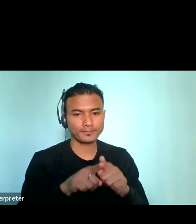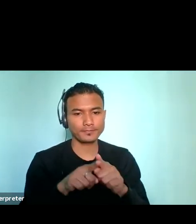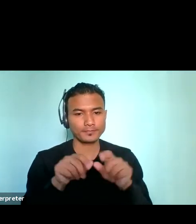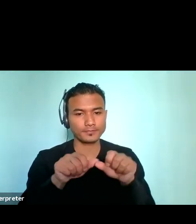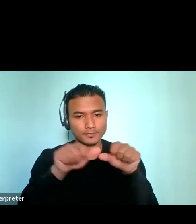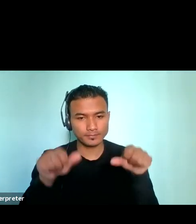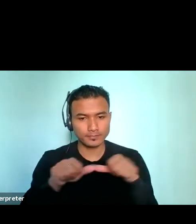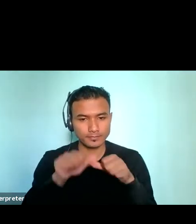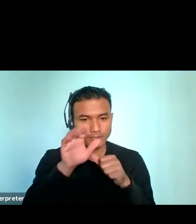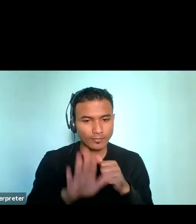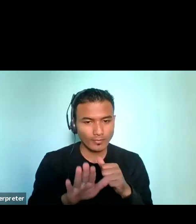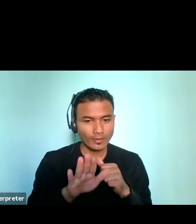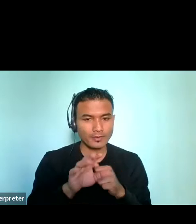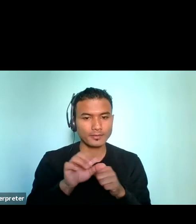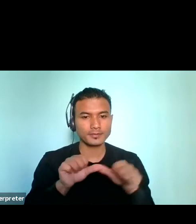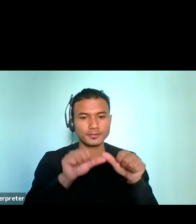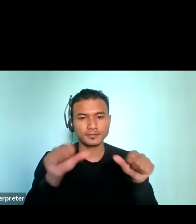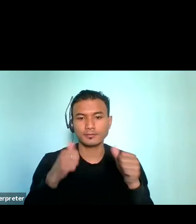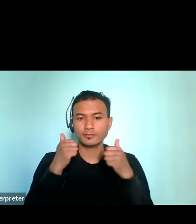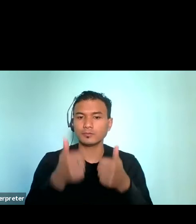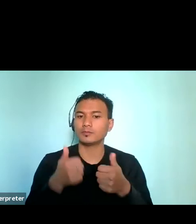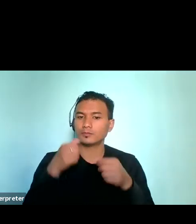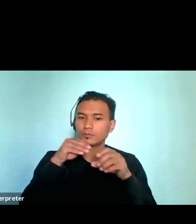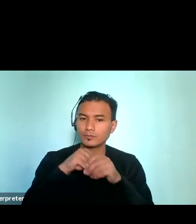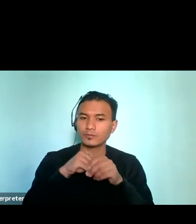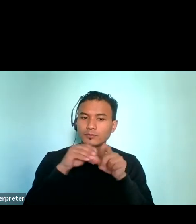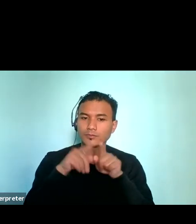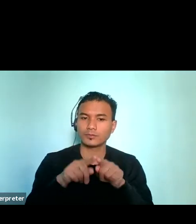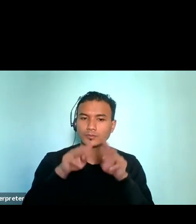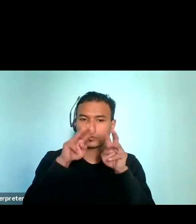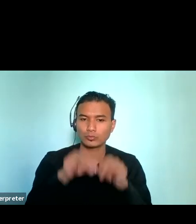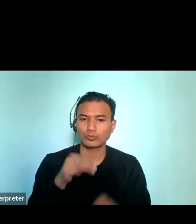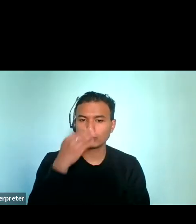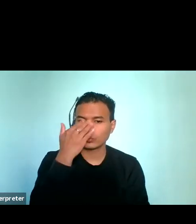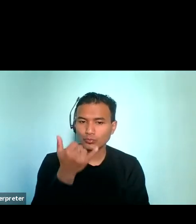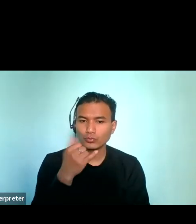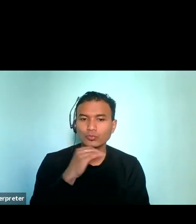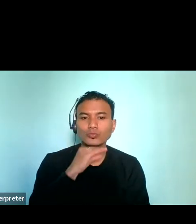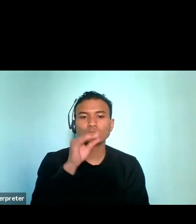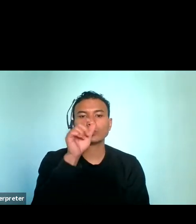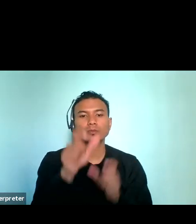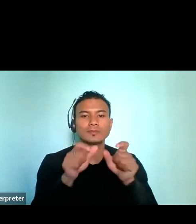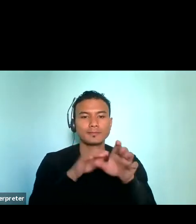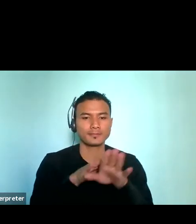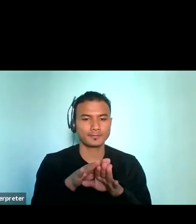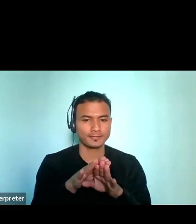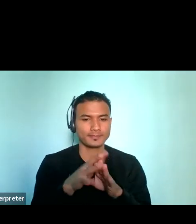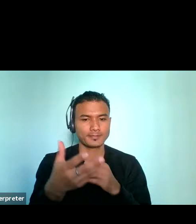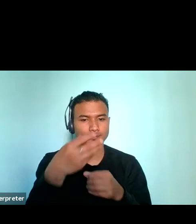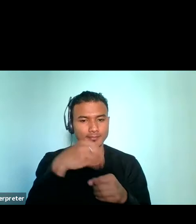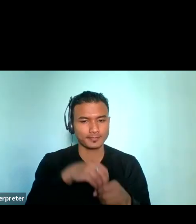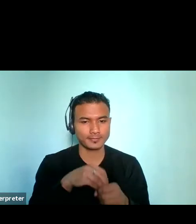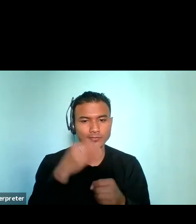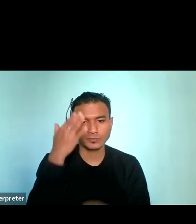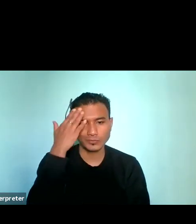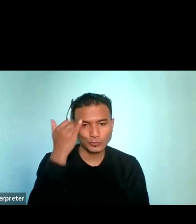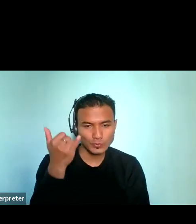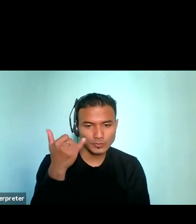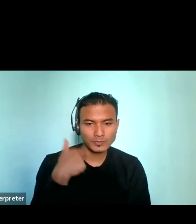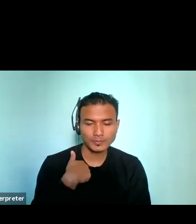lot about the land rights movement and why it is important for the young people to engage in this sector, and why we